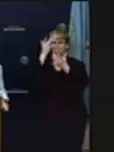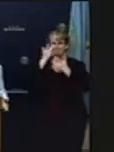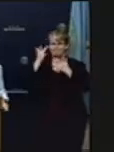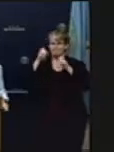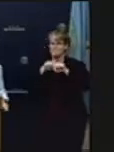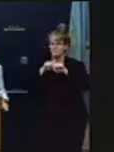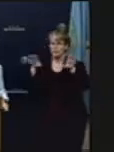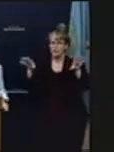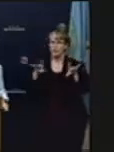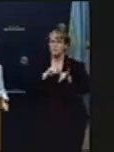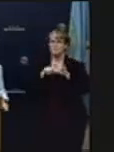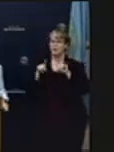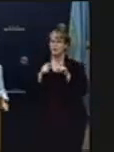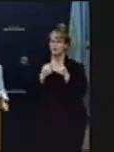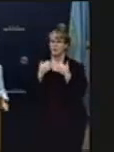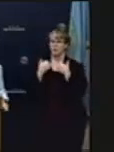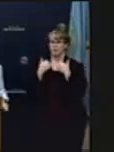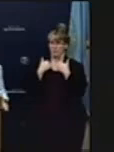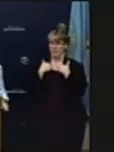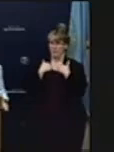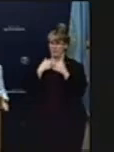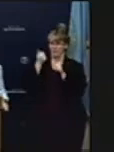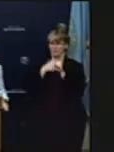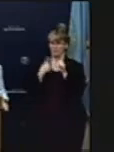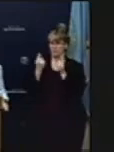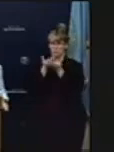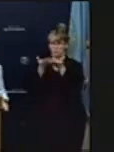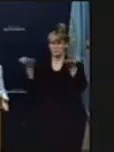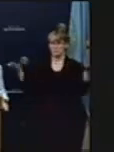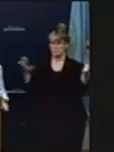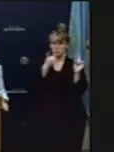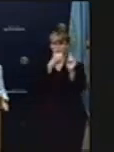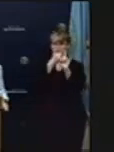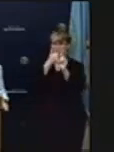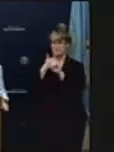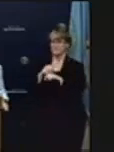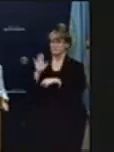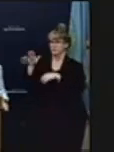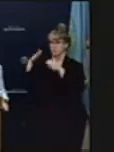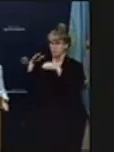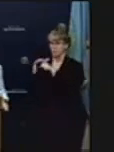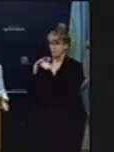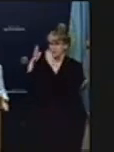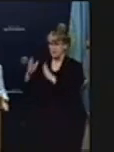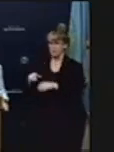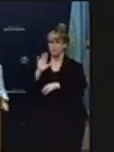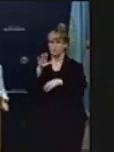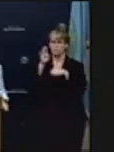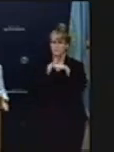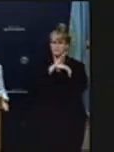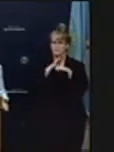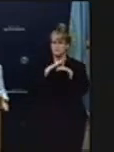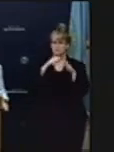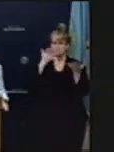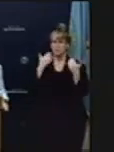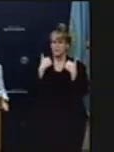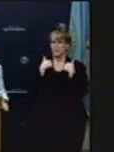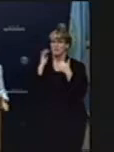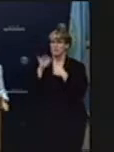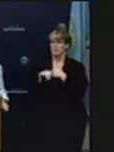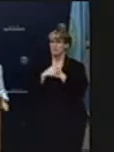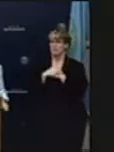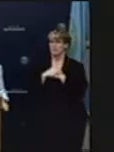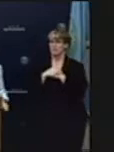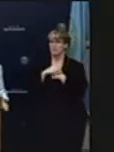What we do have is each and every one of us, ourselves, our neighbors, our businesses. And that was going to